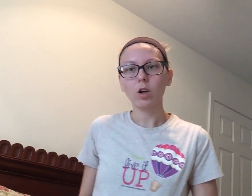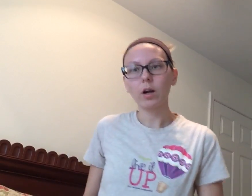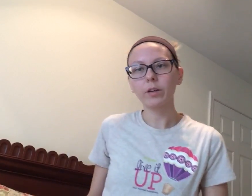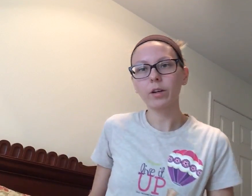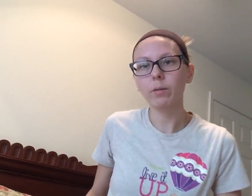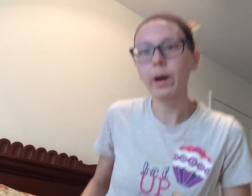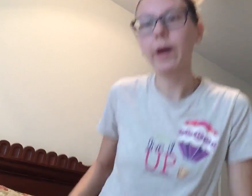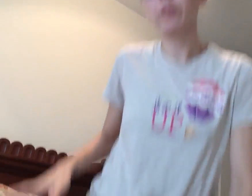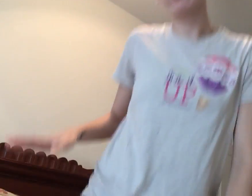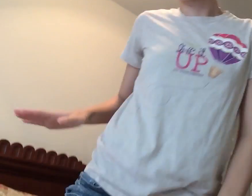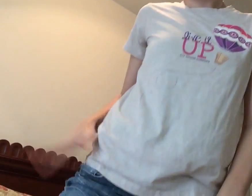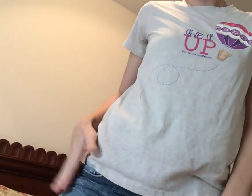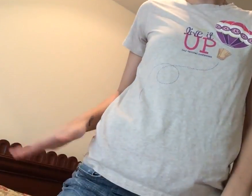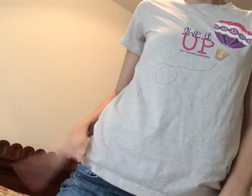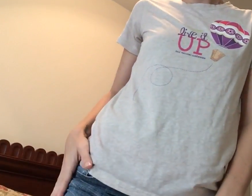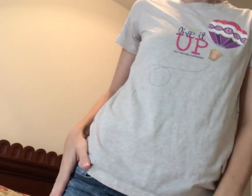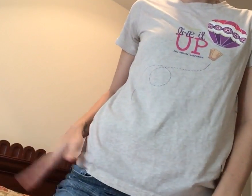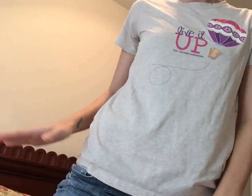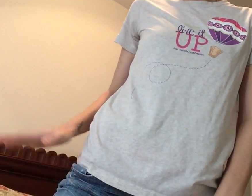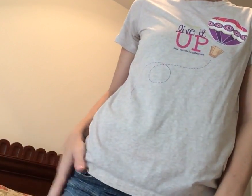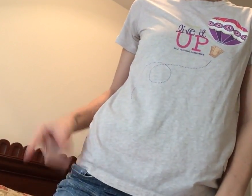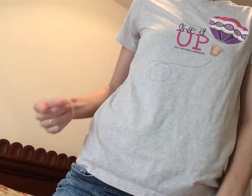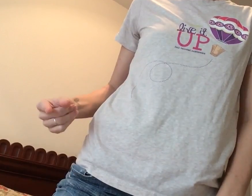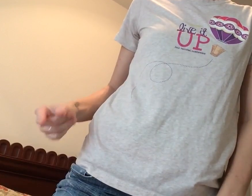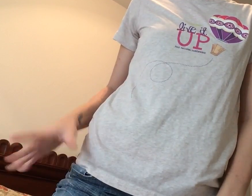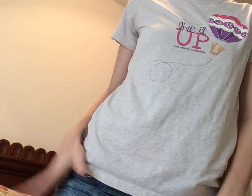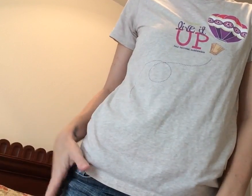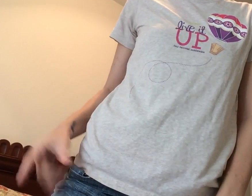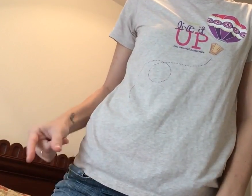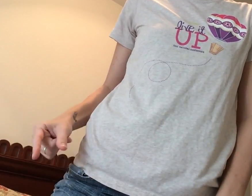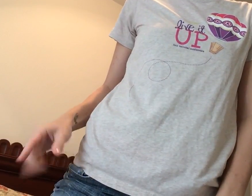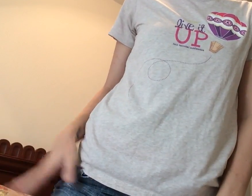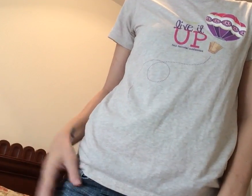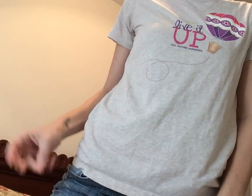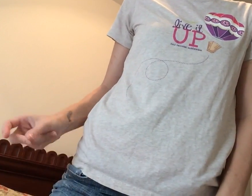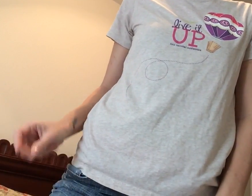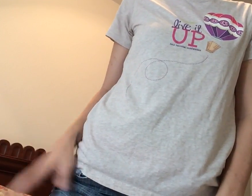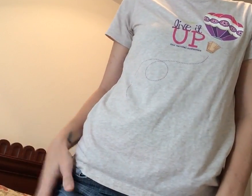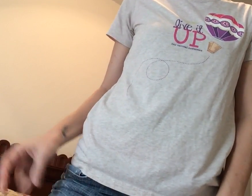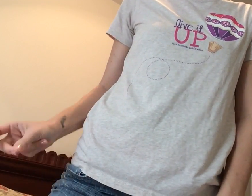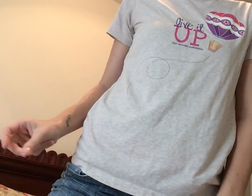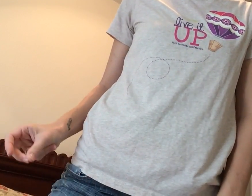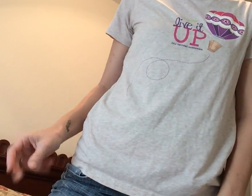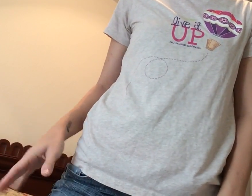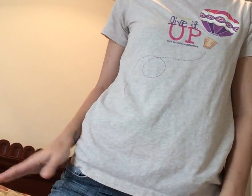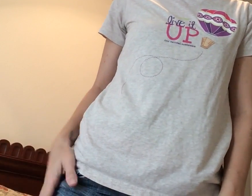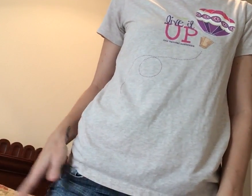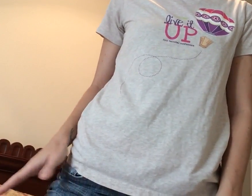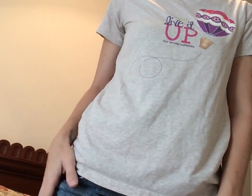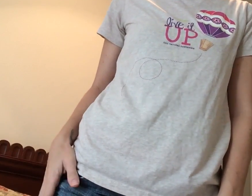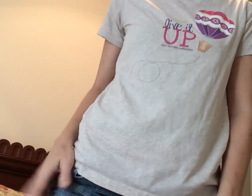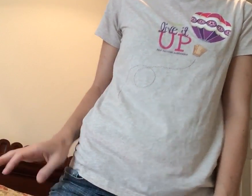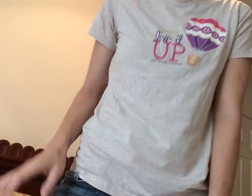dog. You're going to pat your leg, or you're going to do it to the G or to the snap twice.